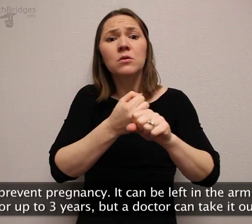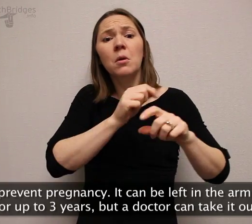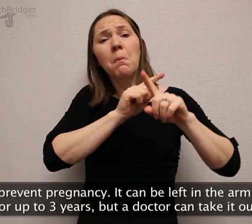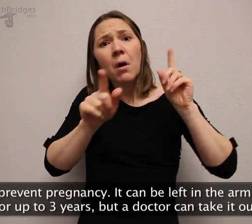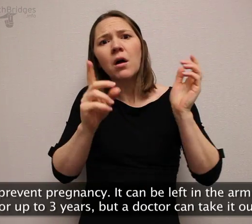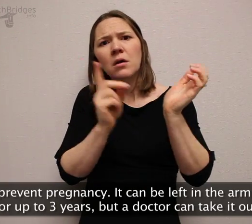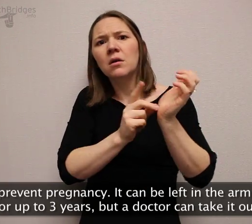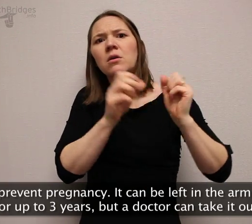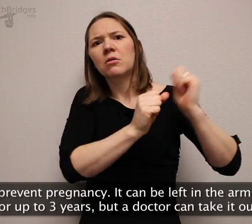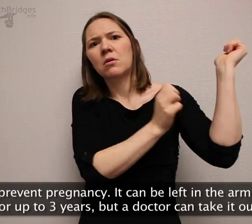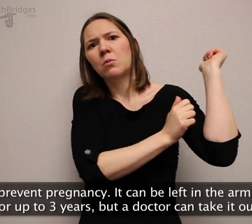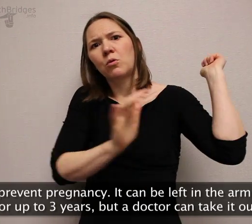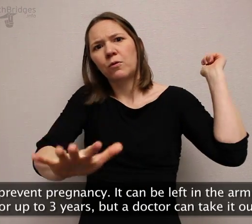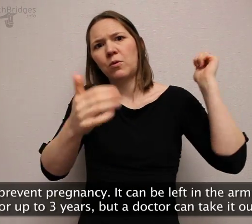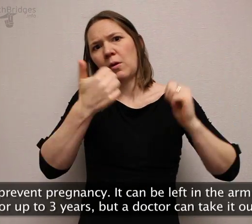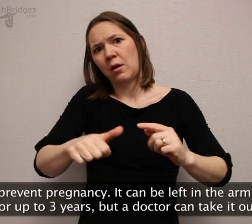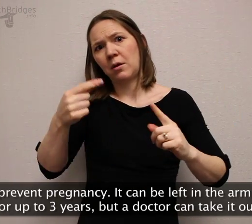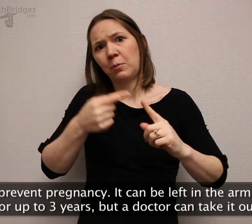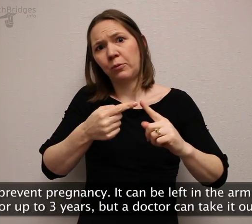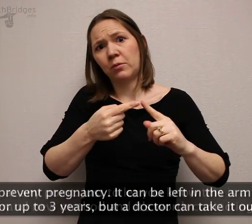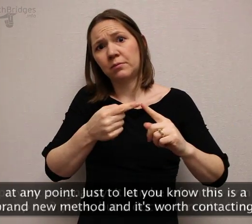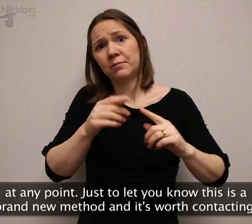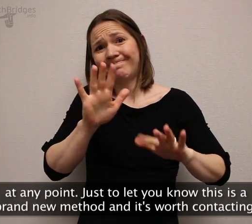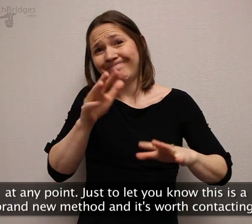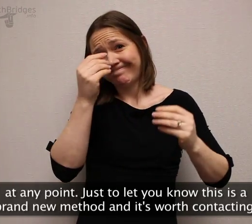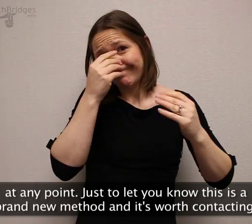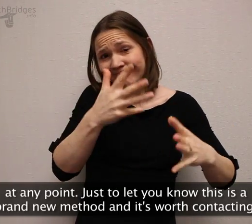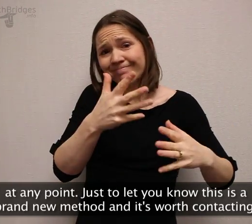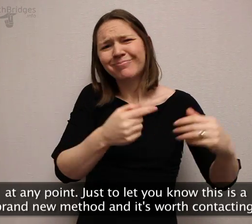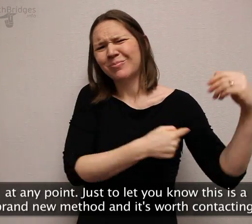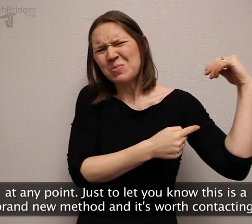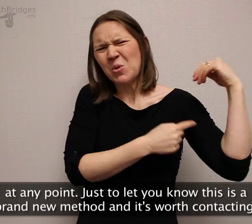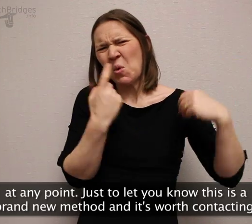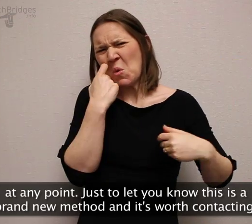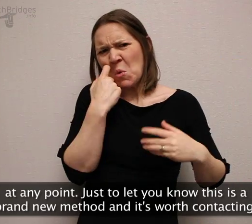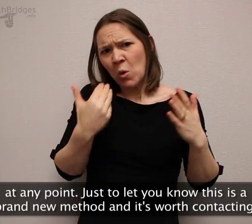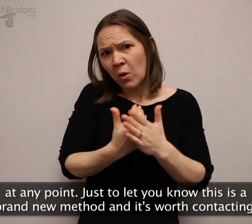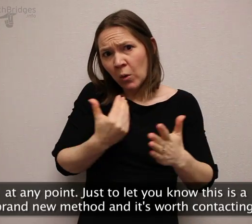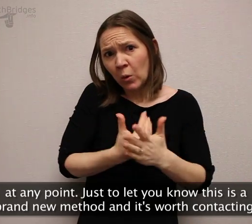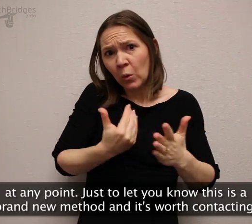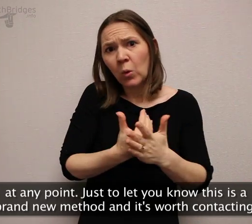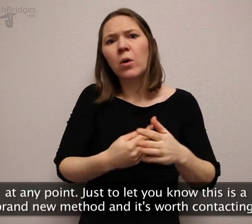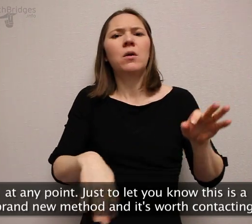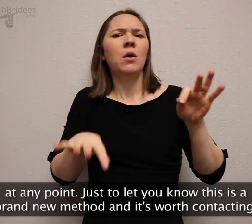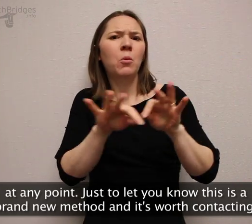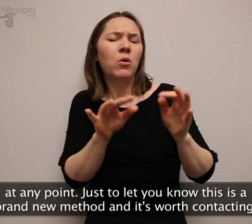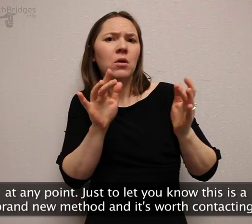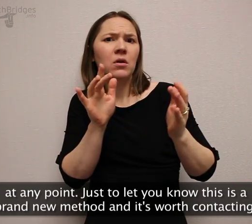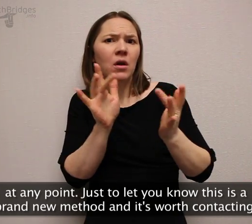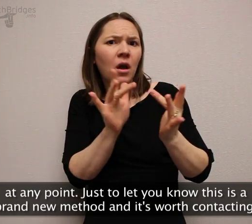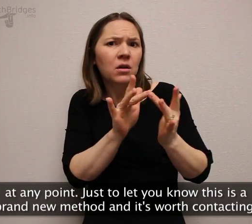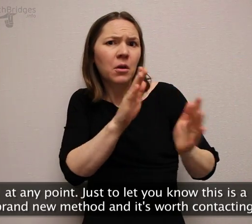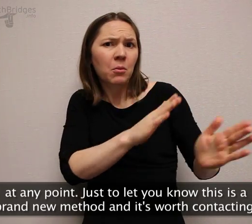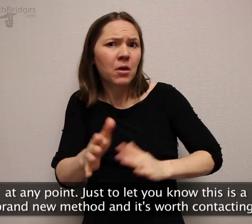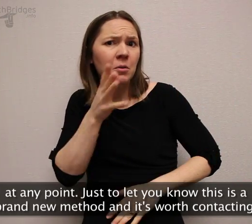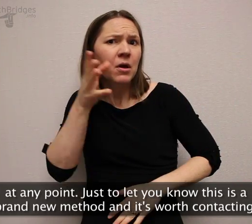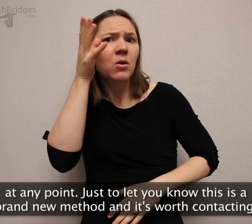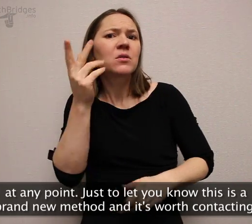up to 3 years, but a doctor can take it out at any point. Just to let you know, this is a brand new method, and it's worth contacting